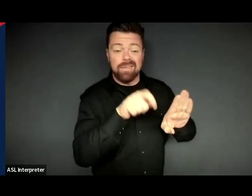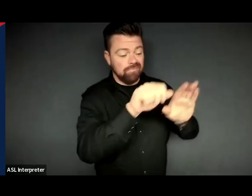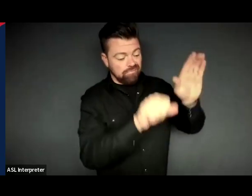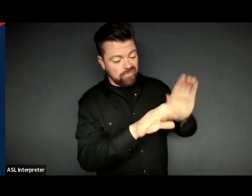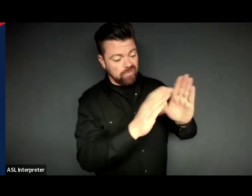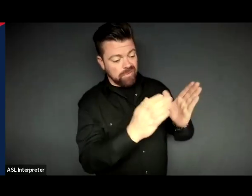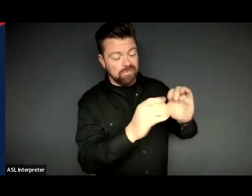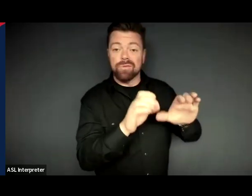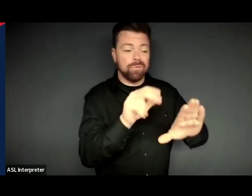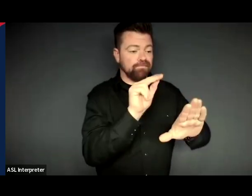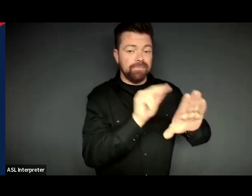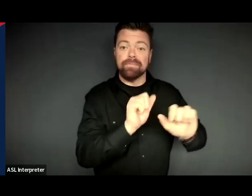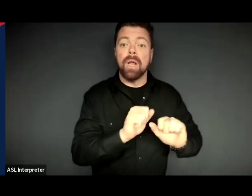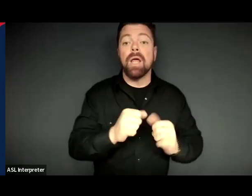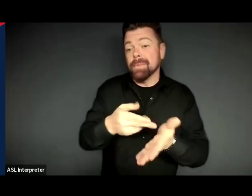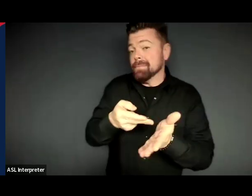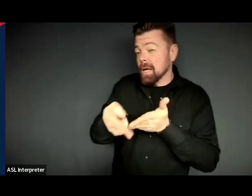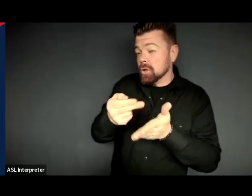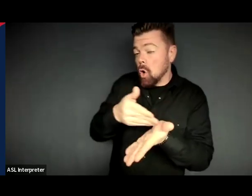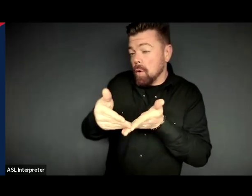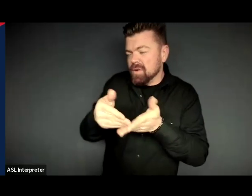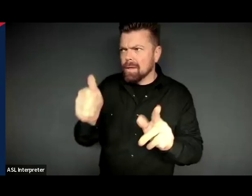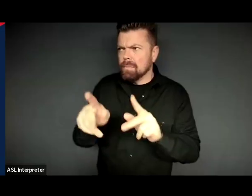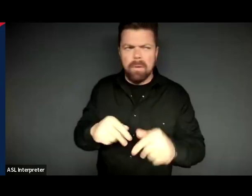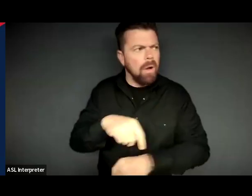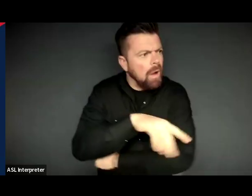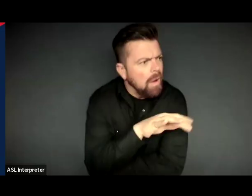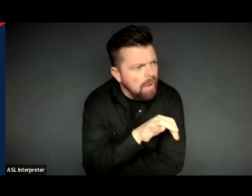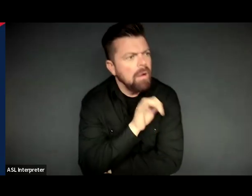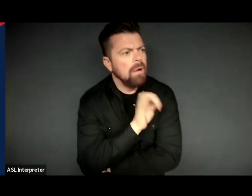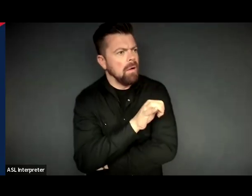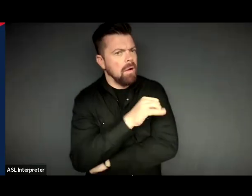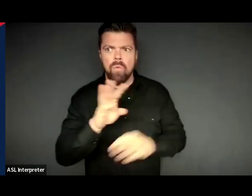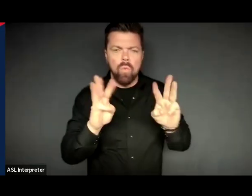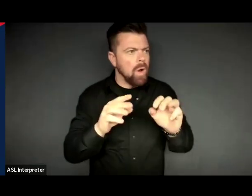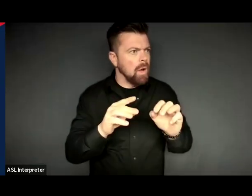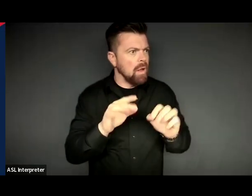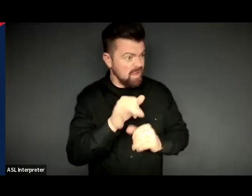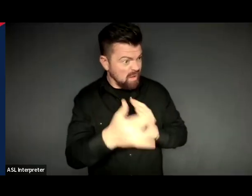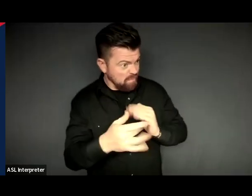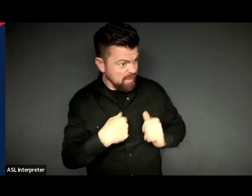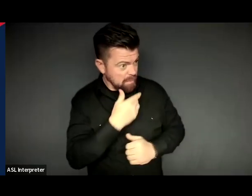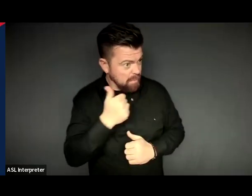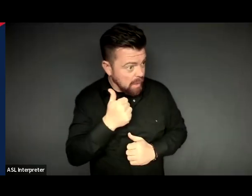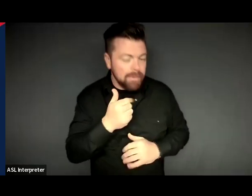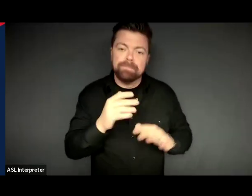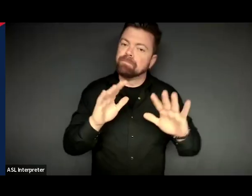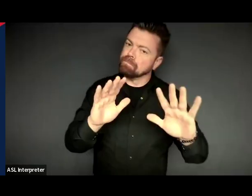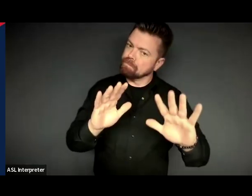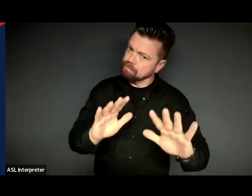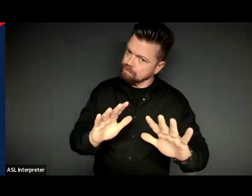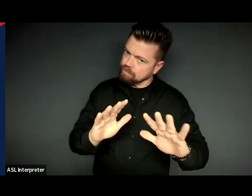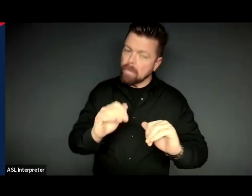a lot of times people hear about this and think, oh, wow, I'm going to be all better. You will be improved.